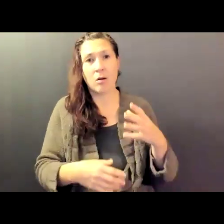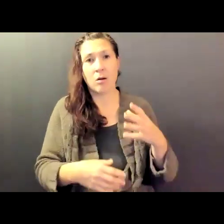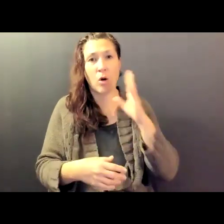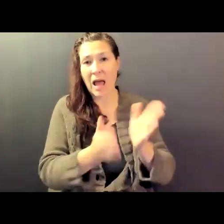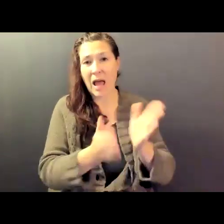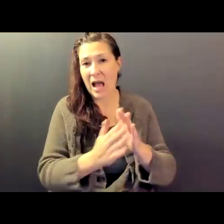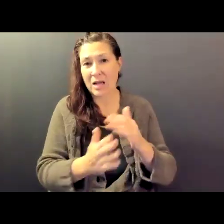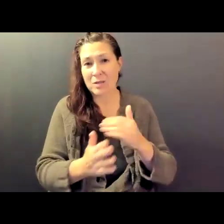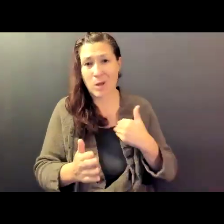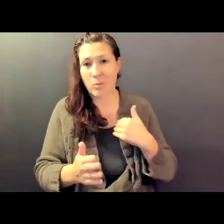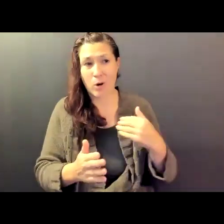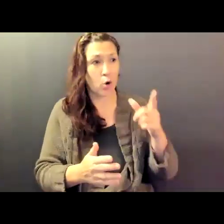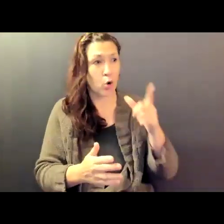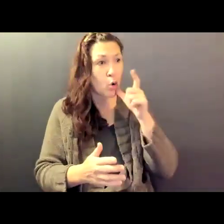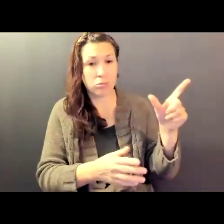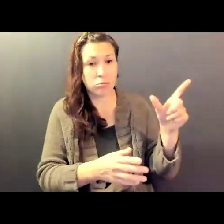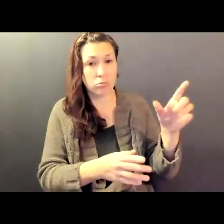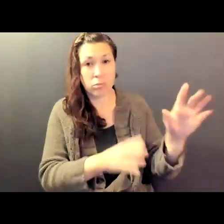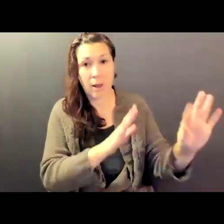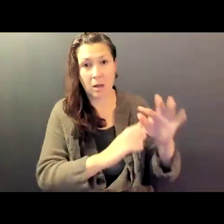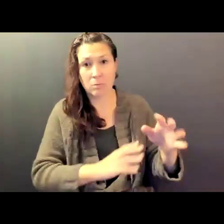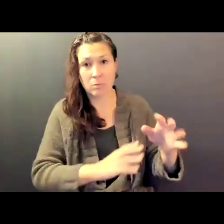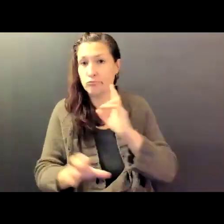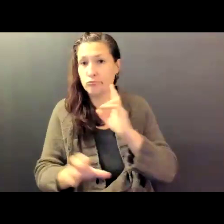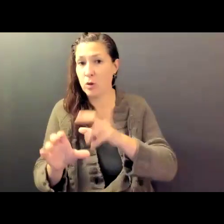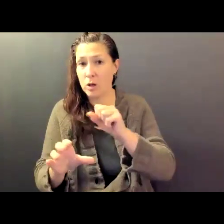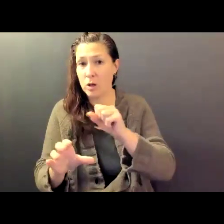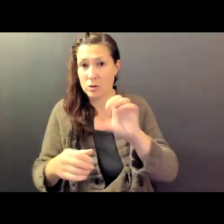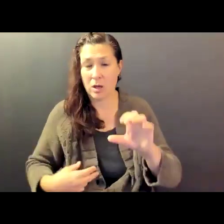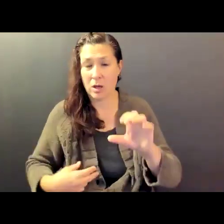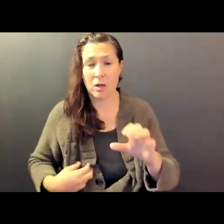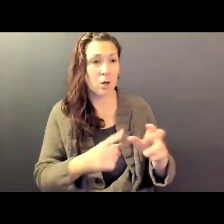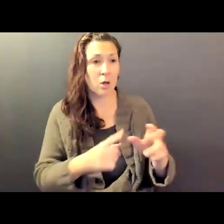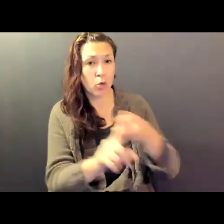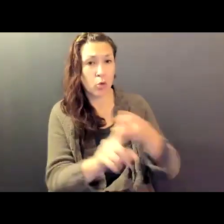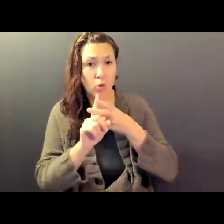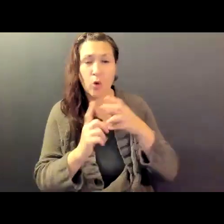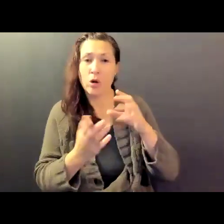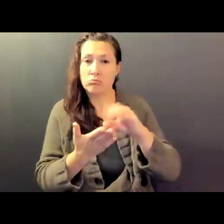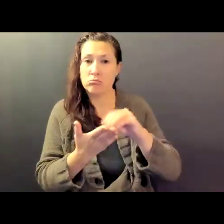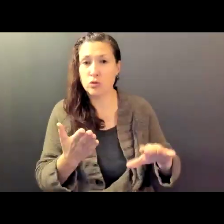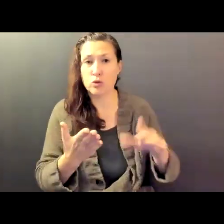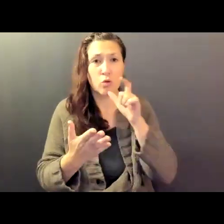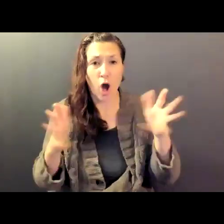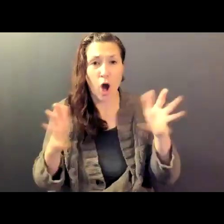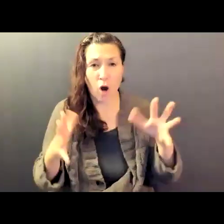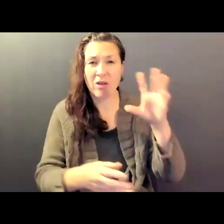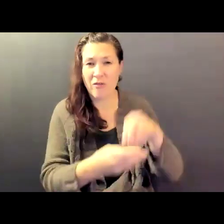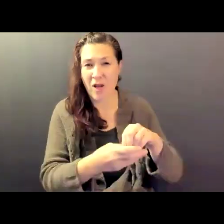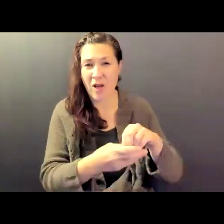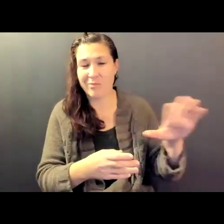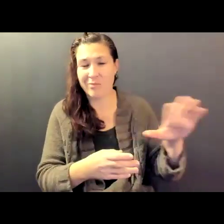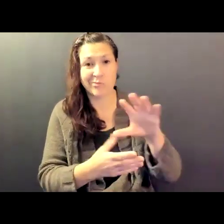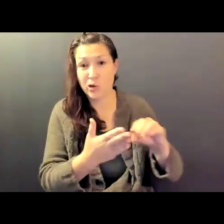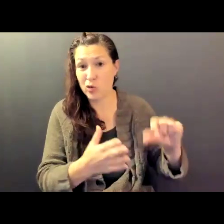that wants to. But generally, I think leaders will try to recruit from folks that are kids that are already doing and active within